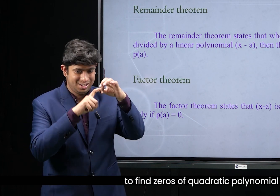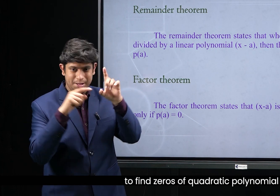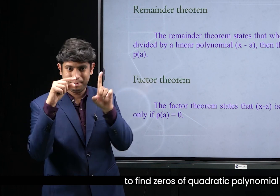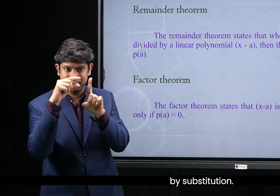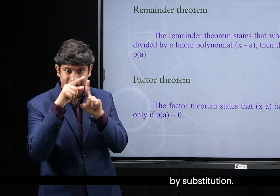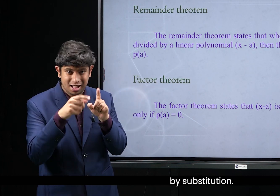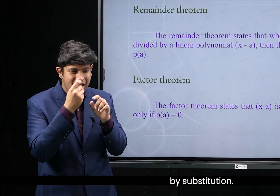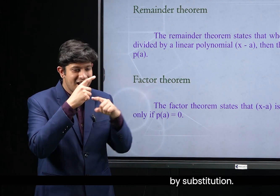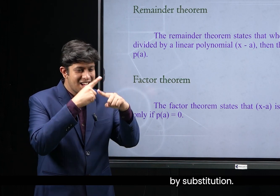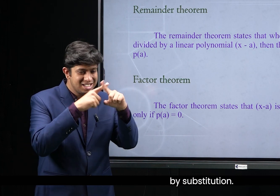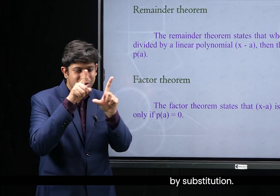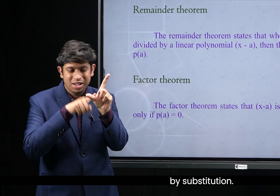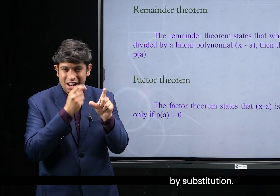polynomial by substitution.